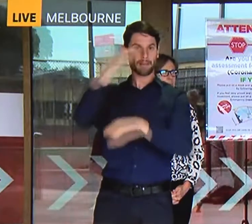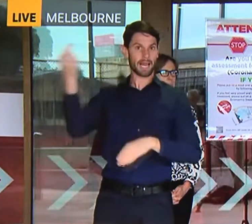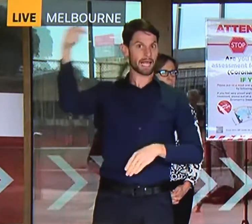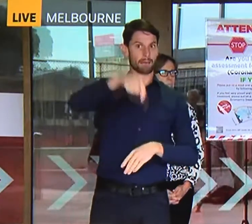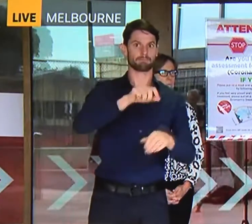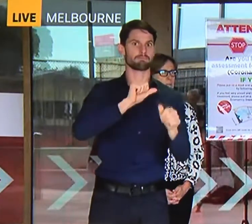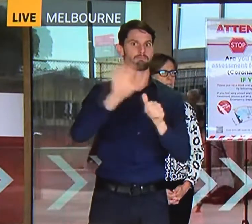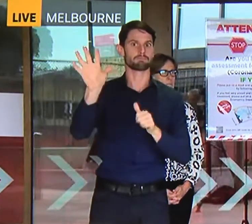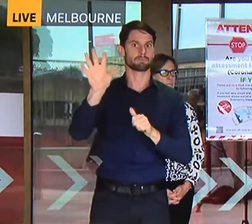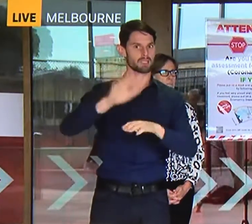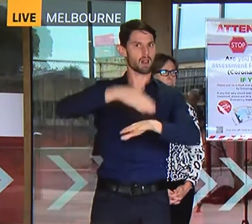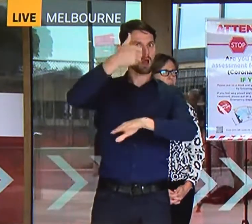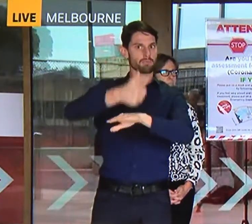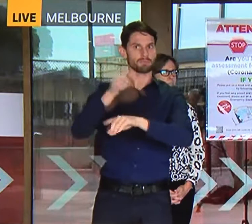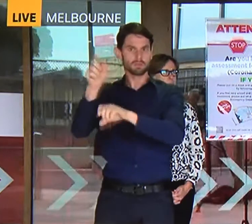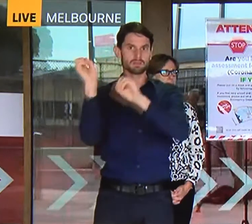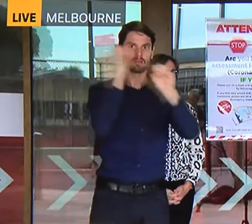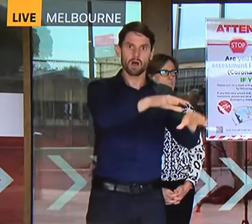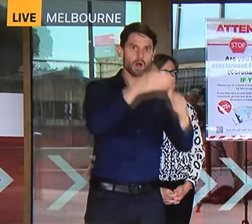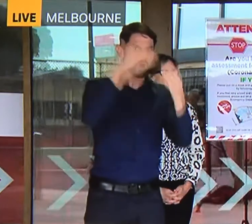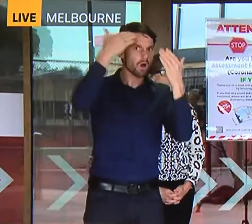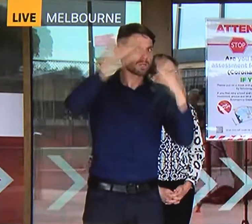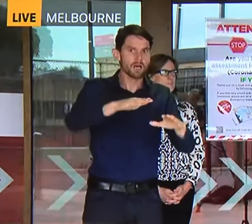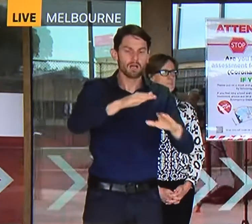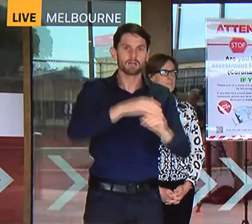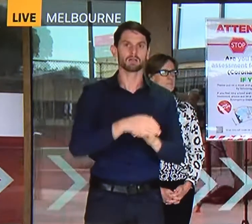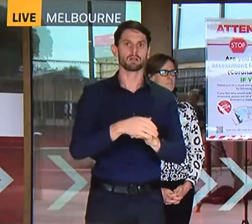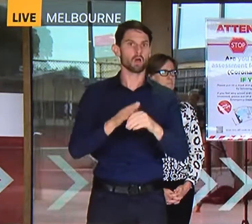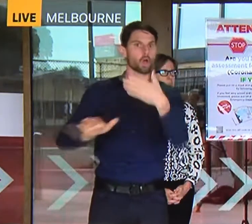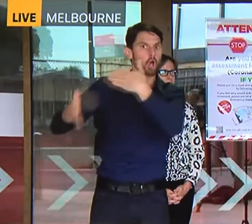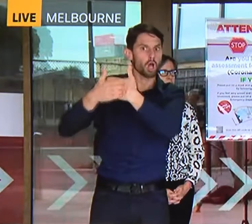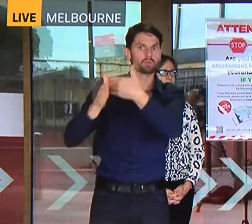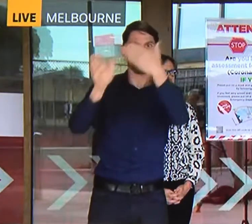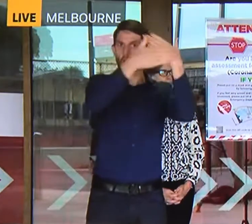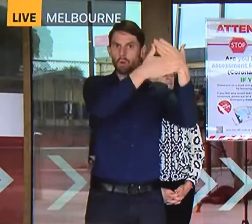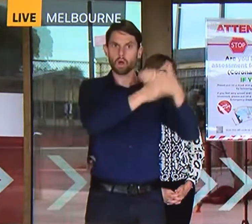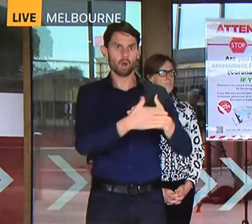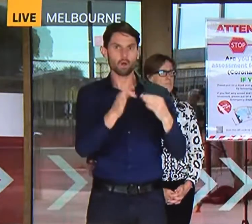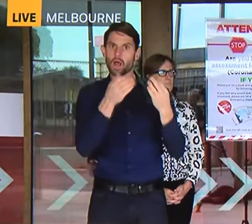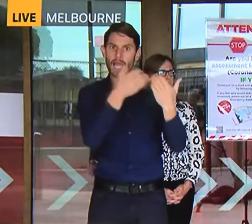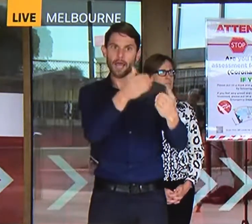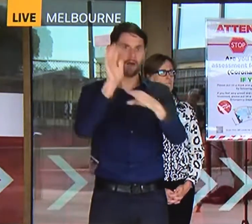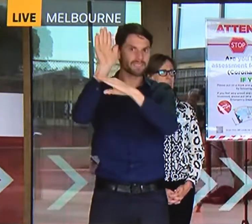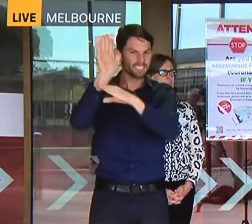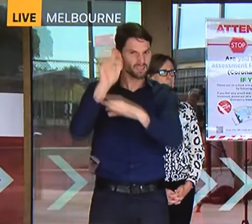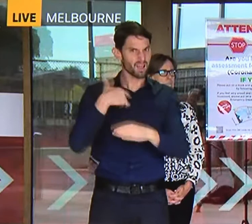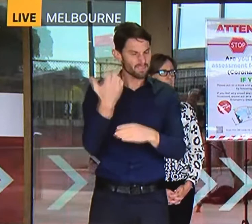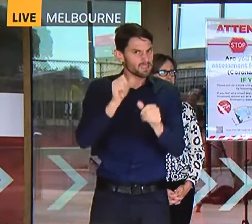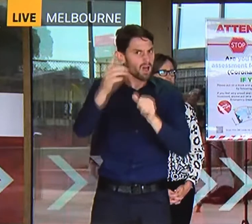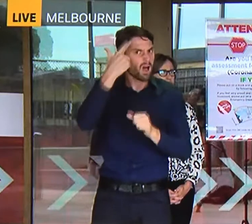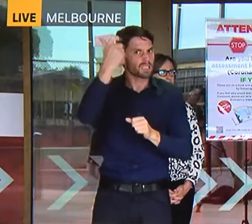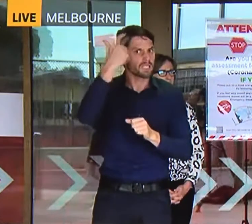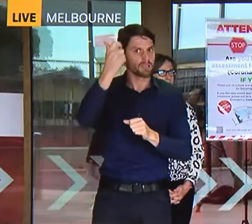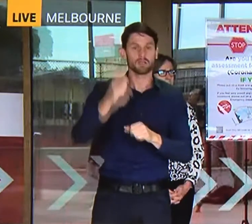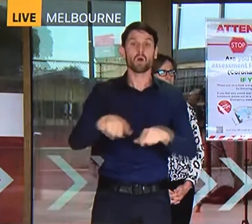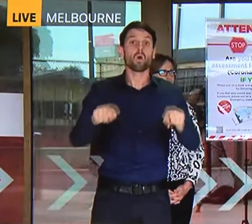limiting those that come in, buffering it with quarantine and isolation measures, and preventing those from going